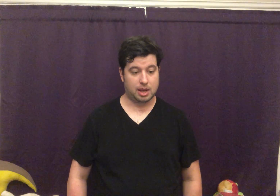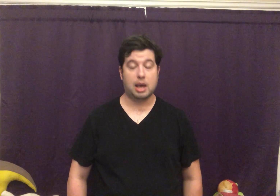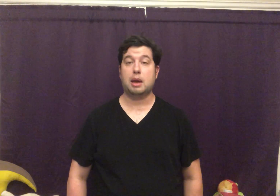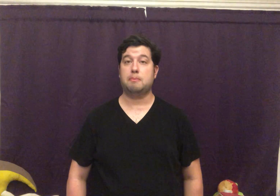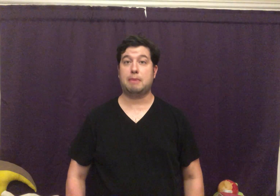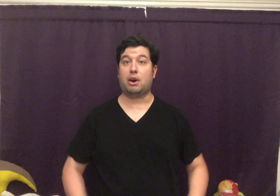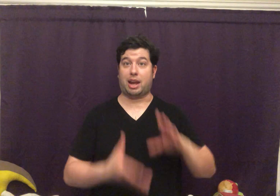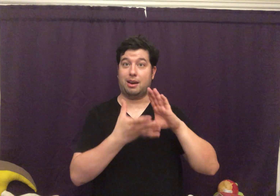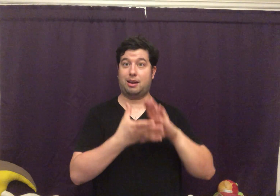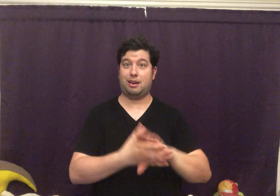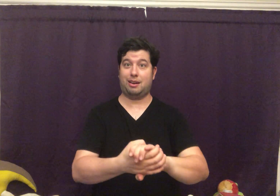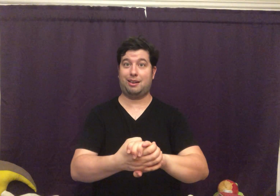Marry.